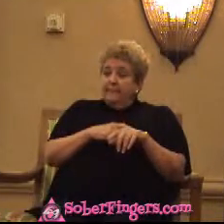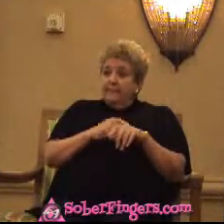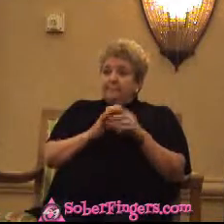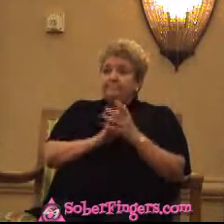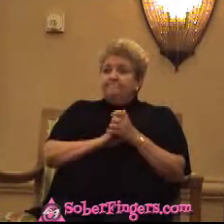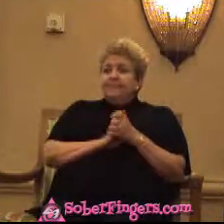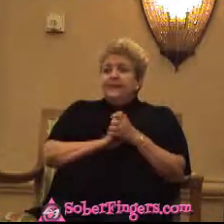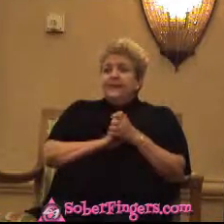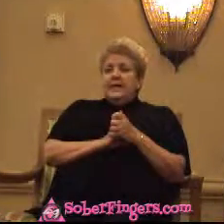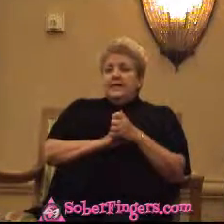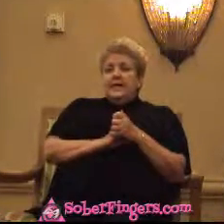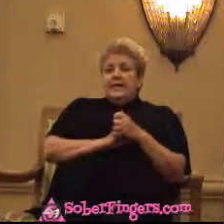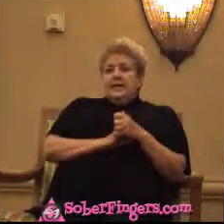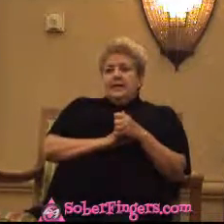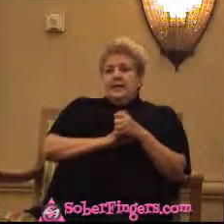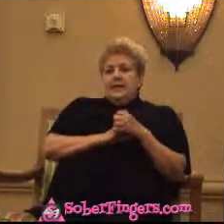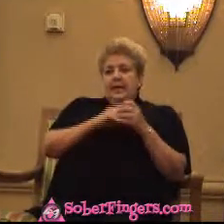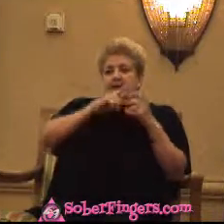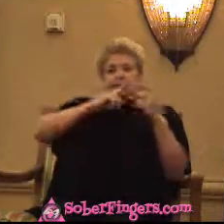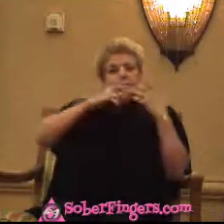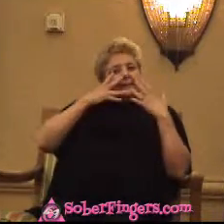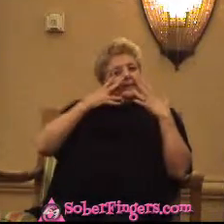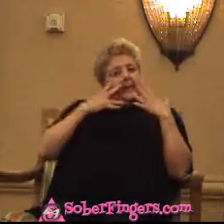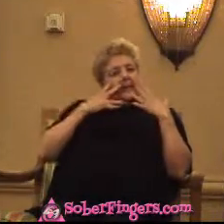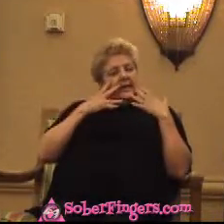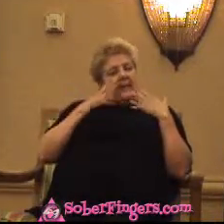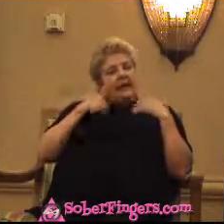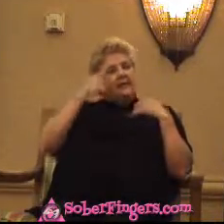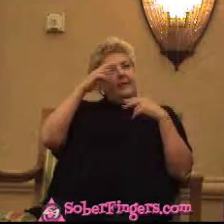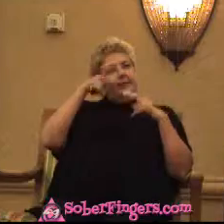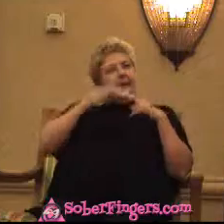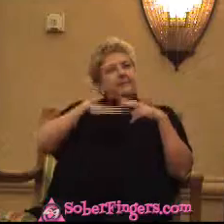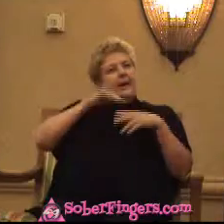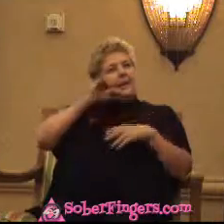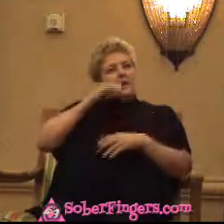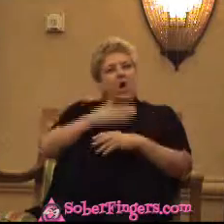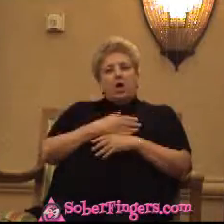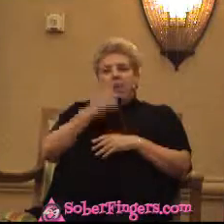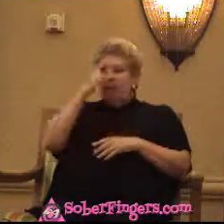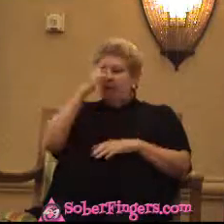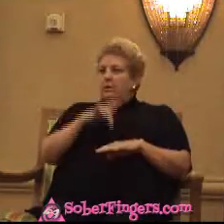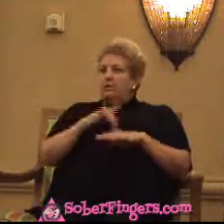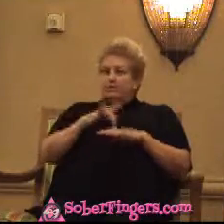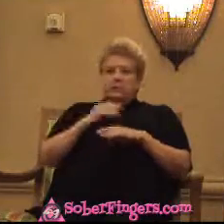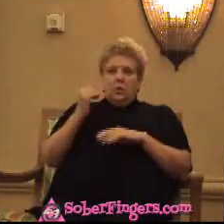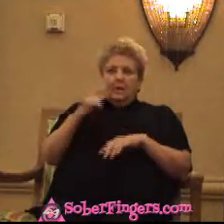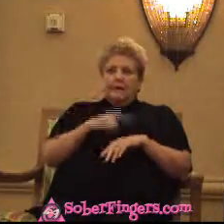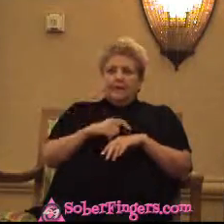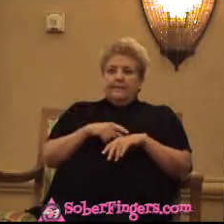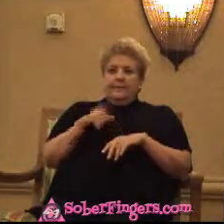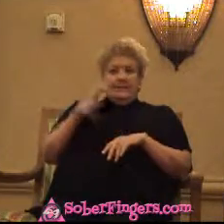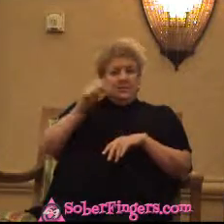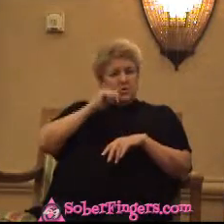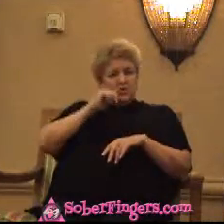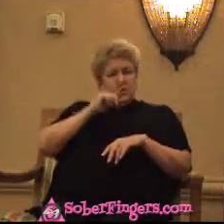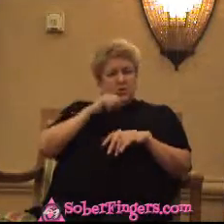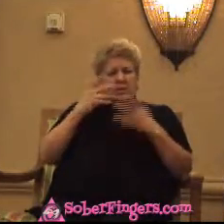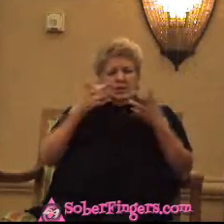And it's a sad affair, and I think about my daughter out there all the time, And she's a girl, and I'm thinking, what the hell is she up